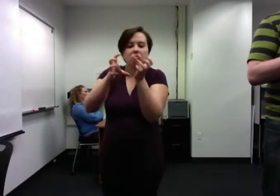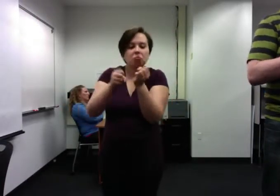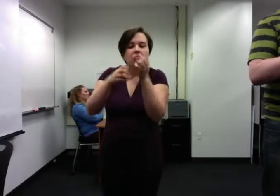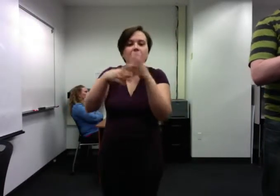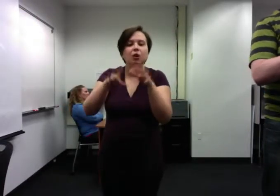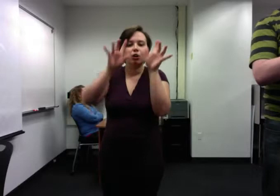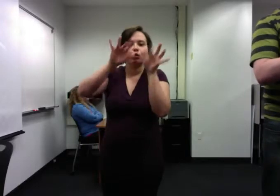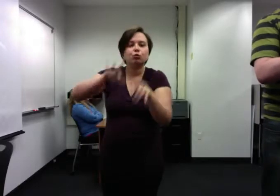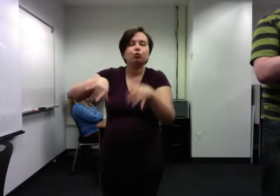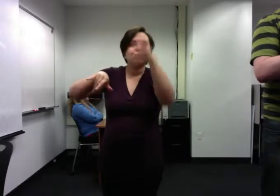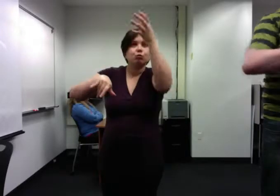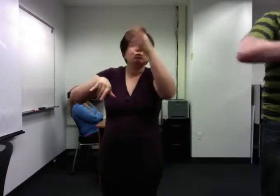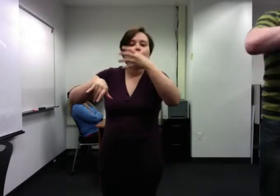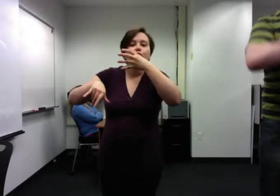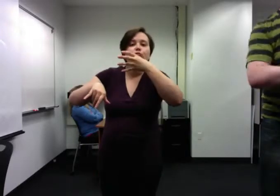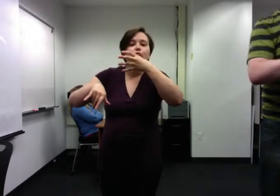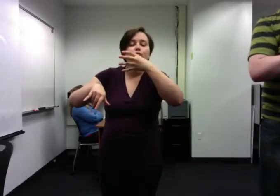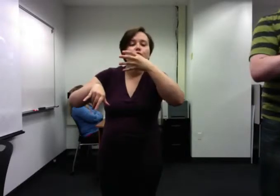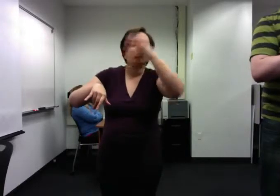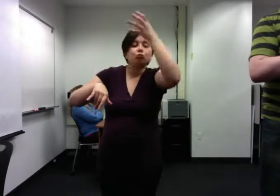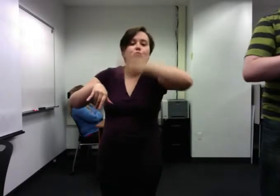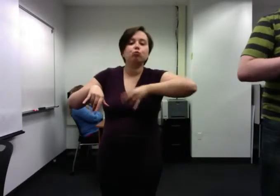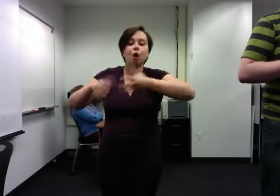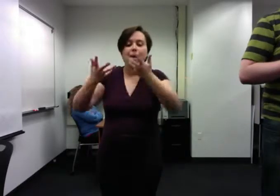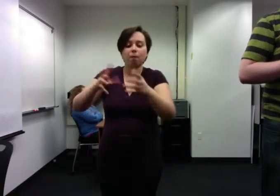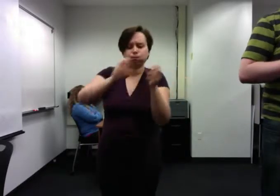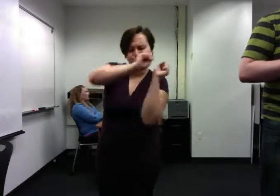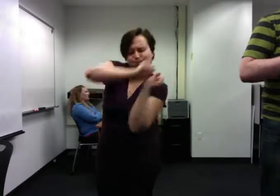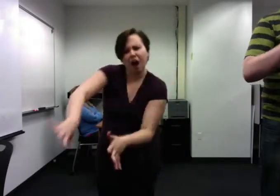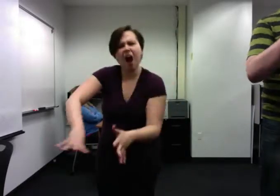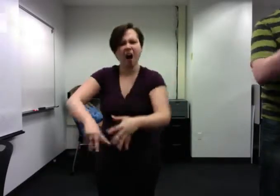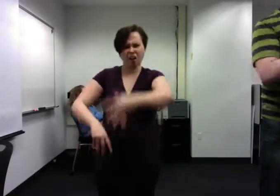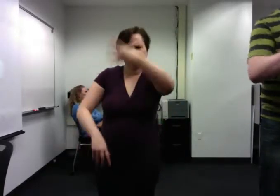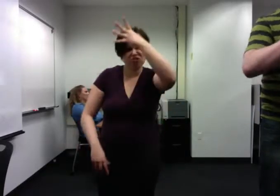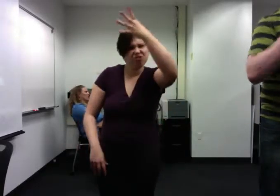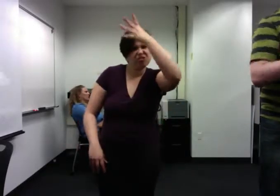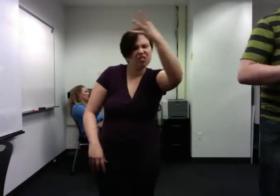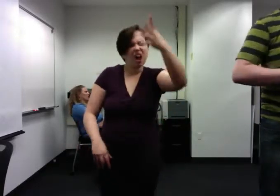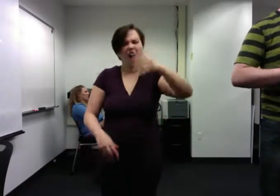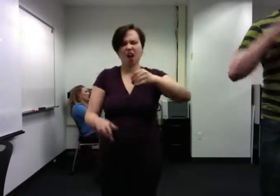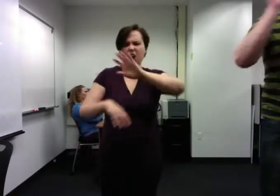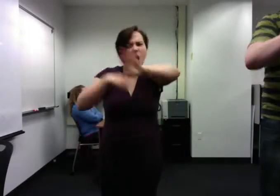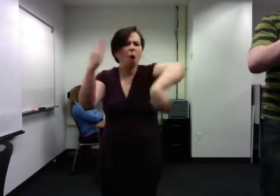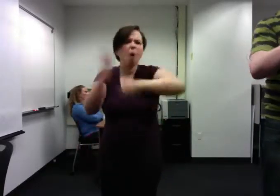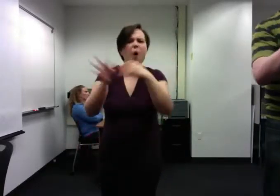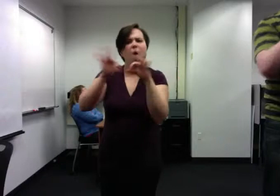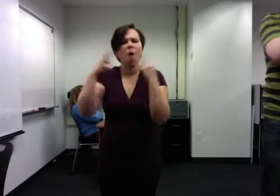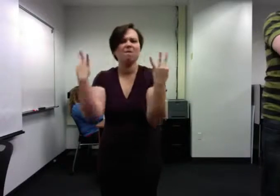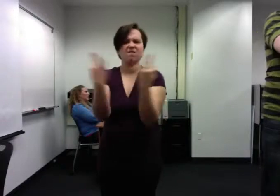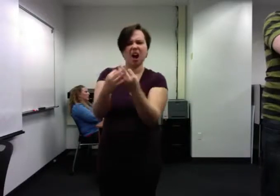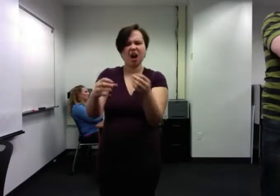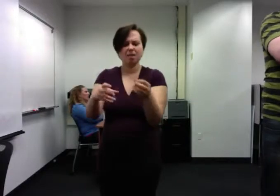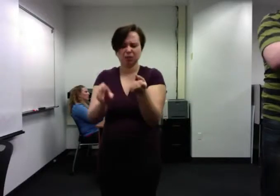say, Daddy. She'd go to her whole family, banging on the way, and then she'd want me to do it.